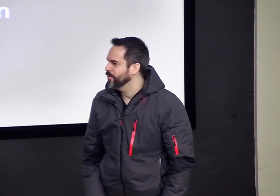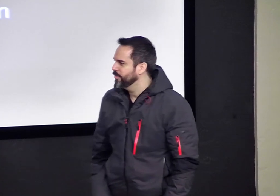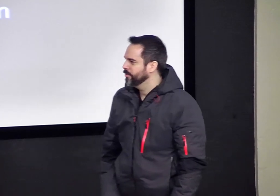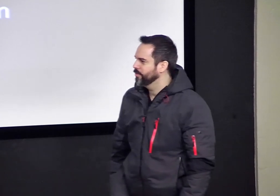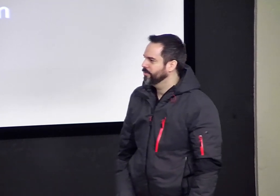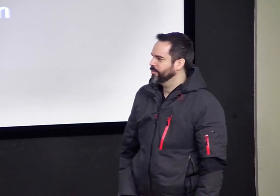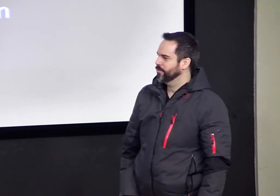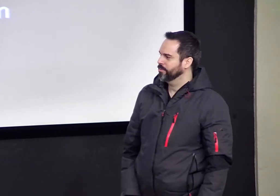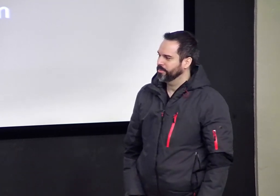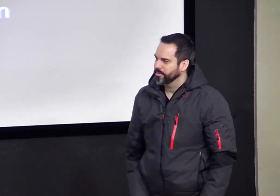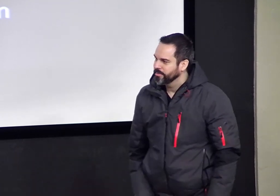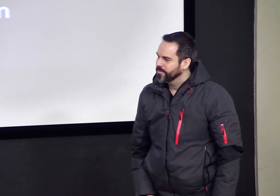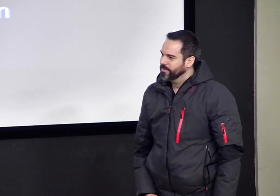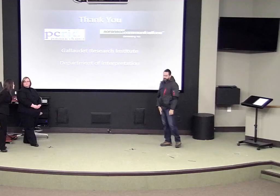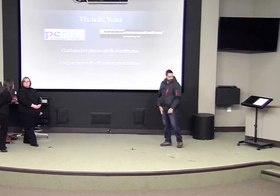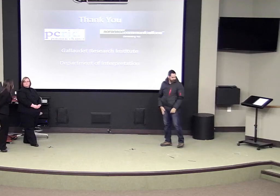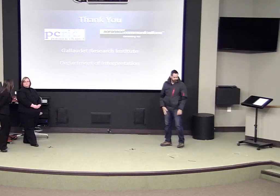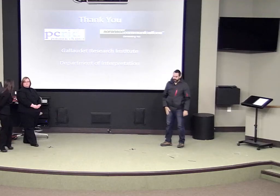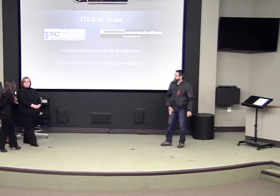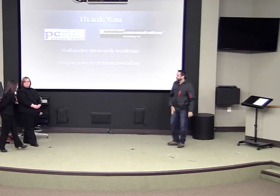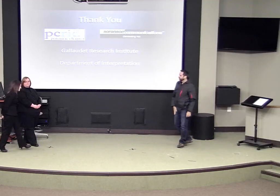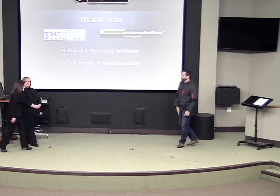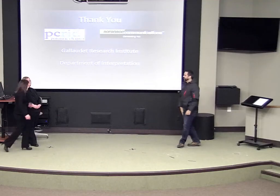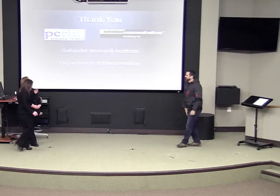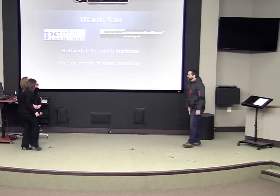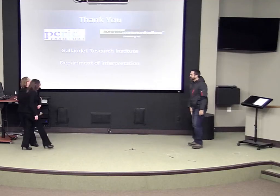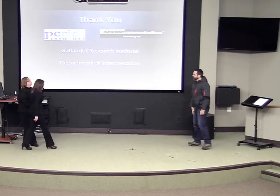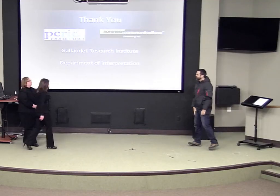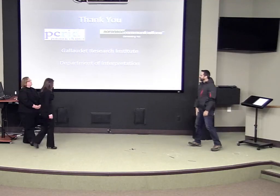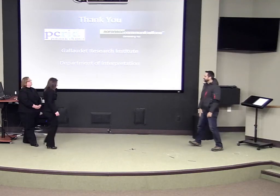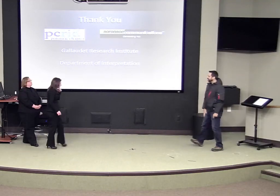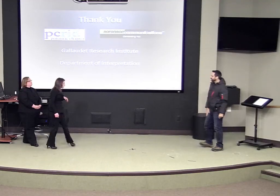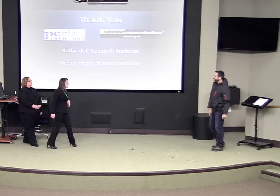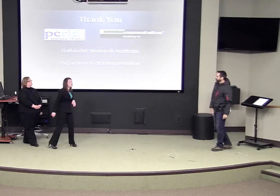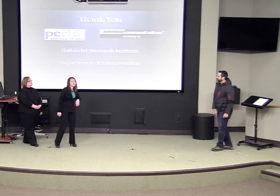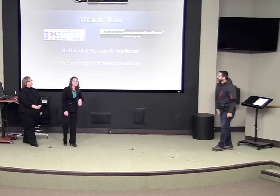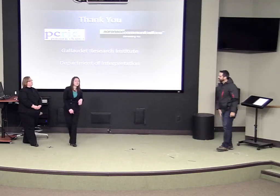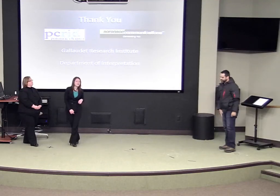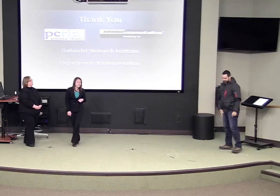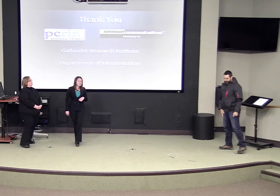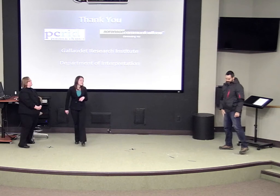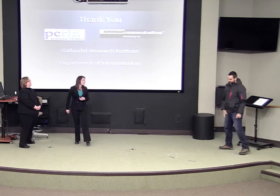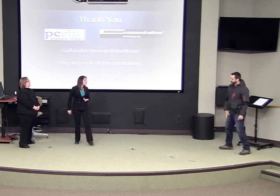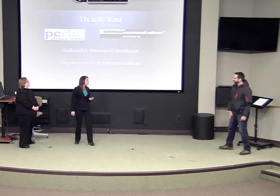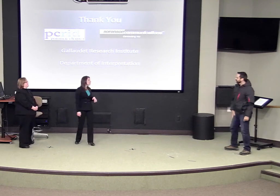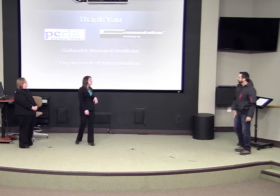So how would you actually be able to differentiate between the two, and how can we find that balance?